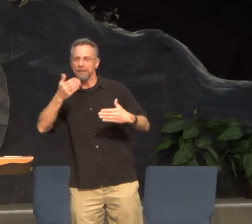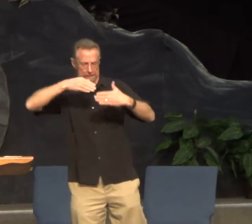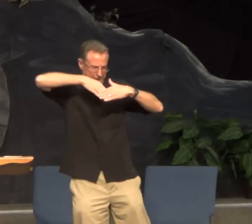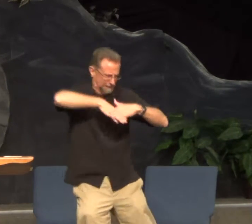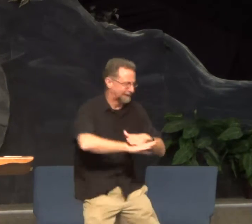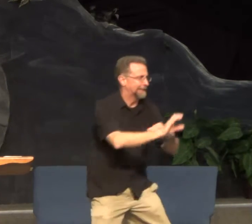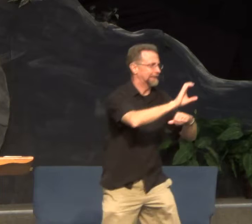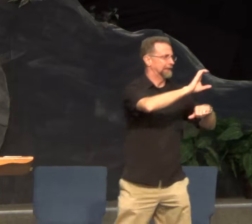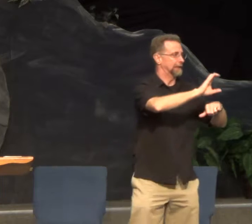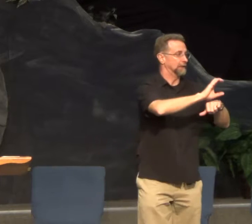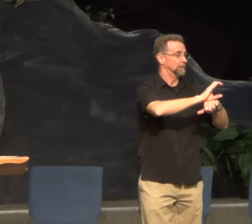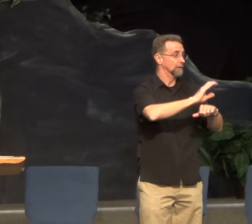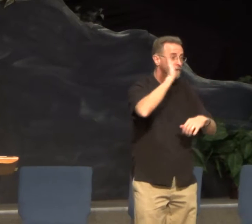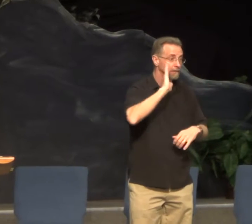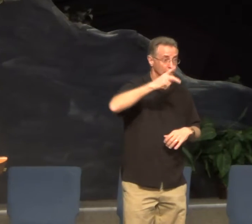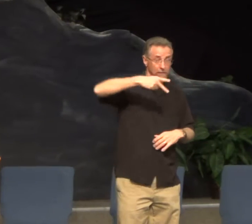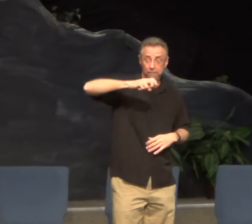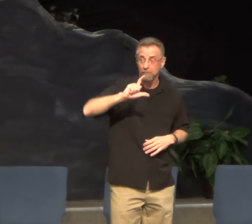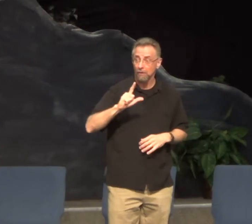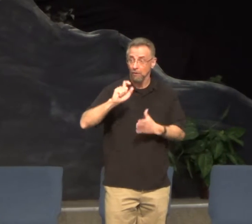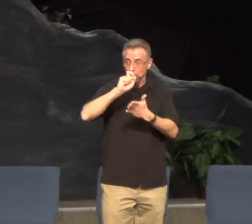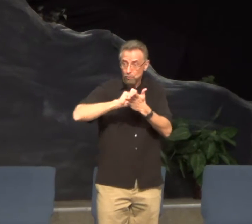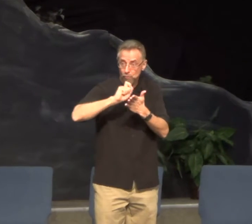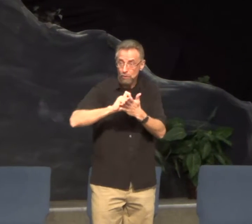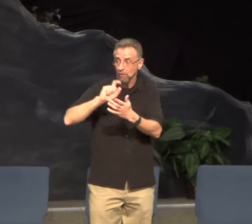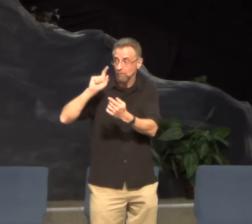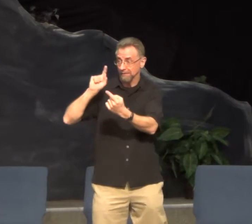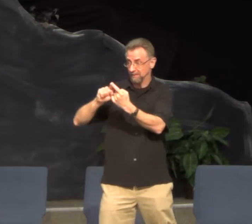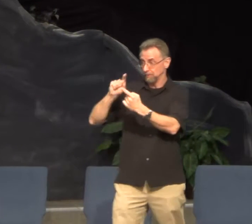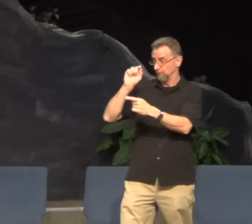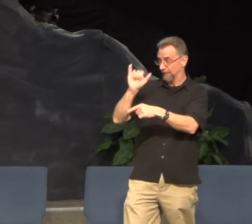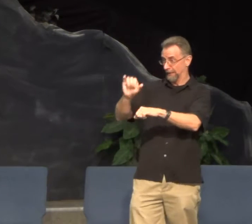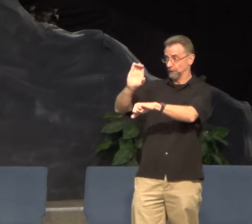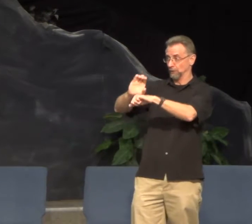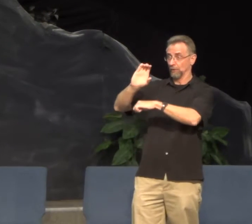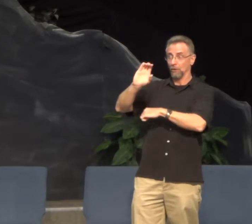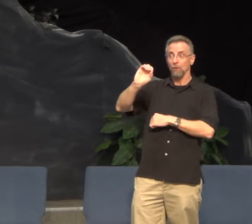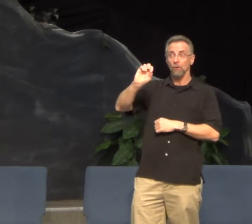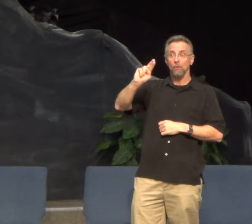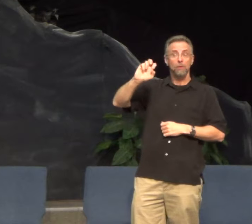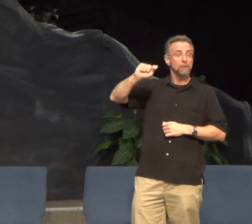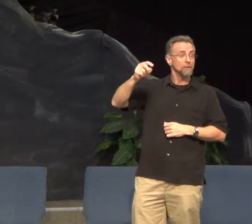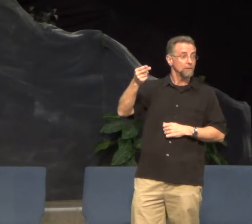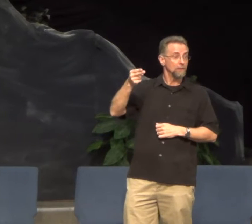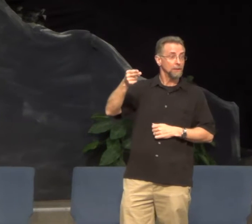As some of the churches had wrong teaching, we see Paul as he is writing to this specific church in